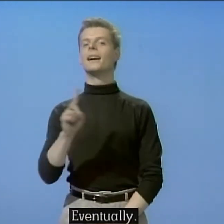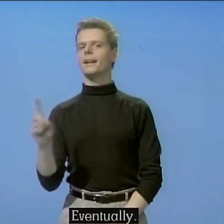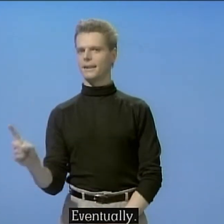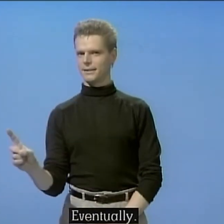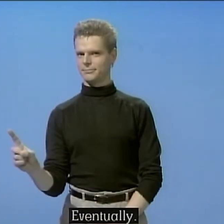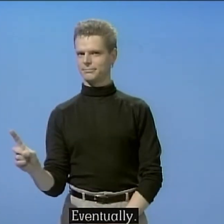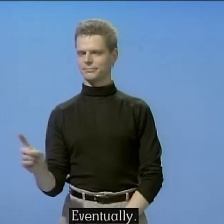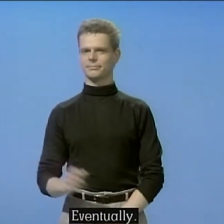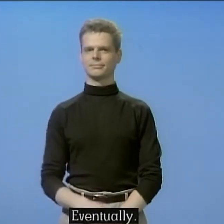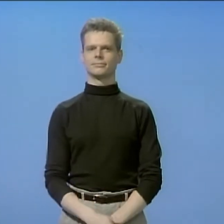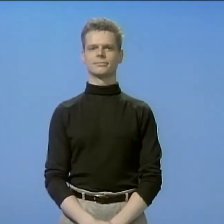Eventually.